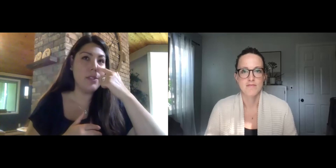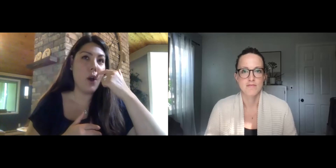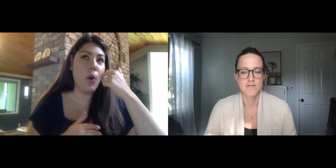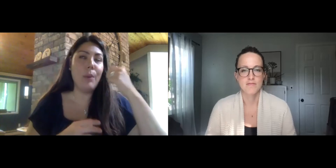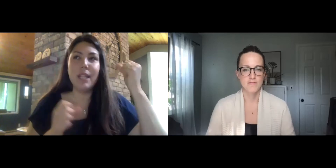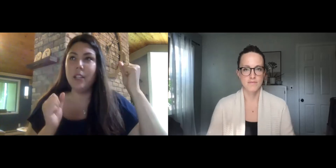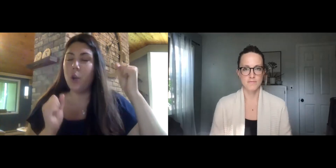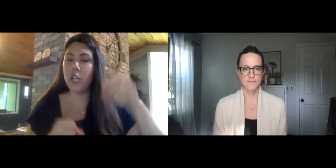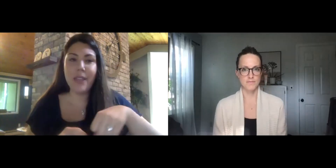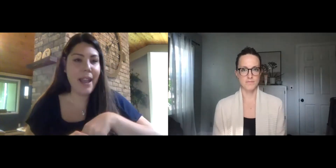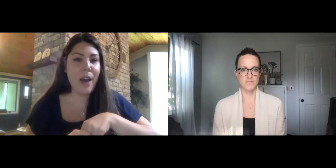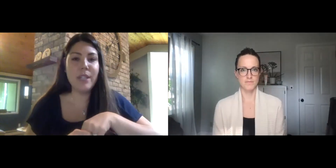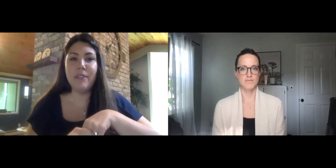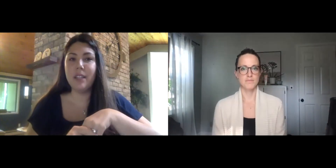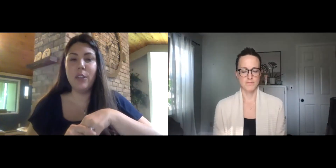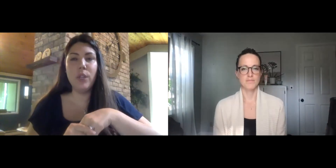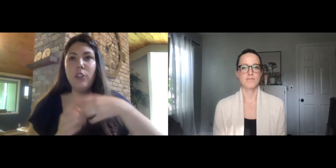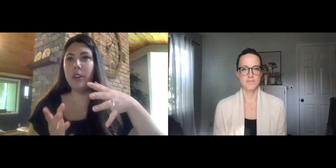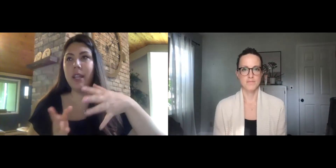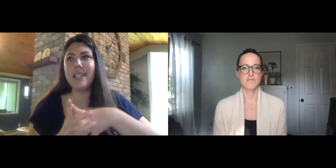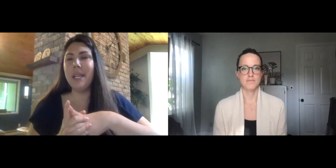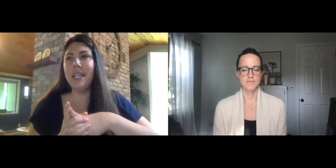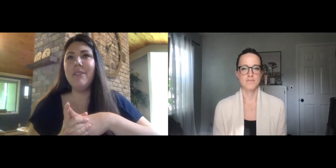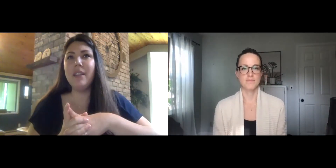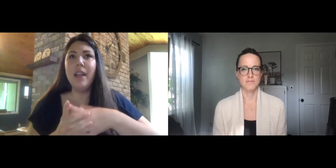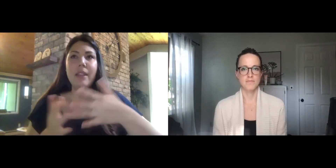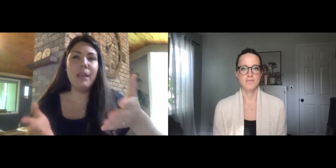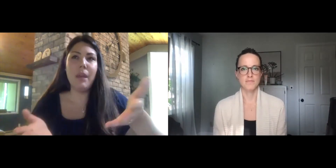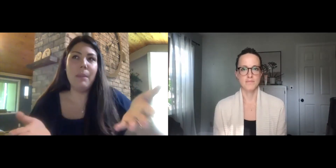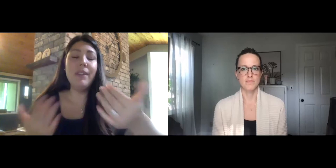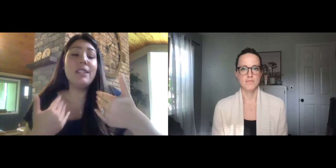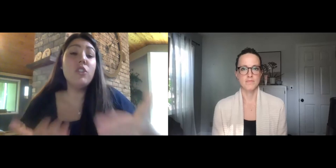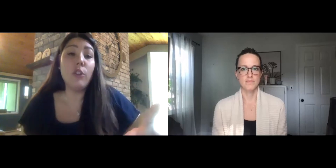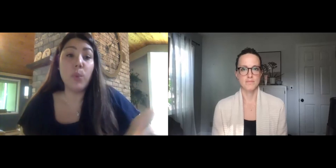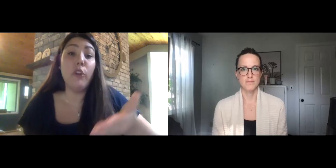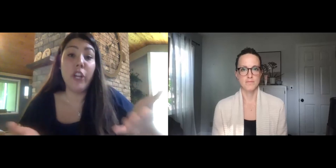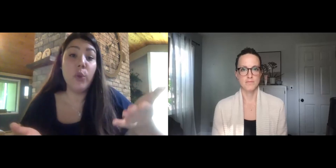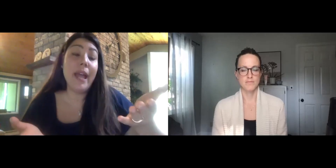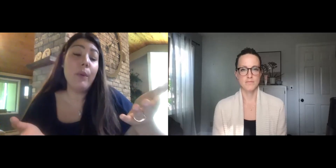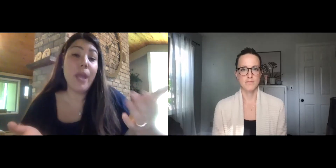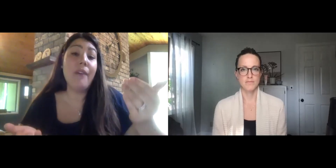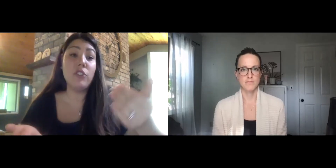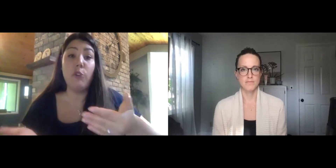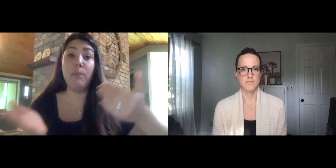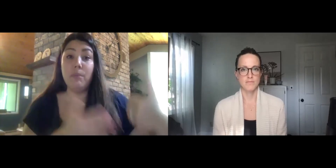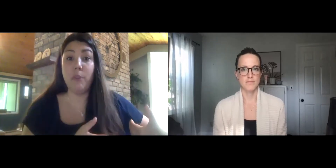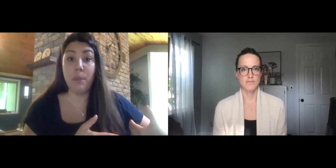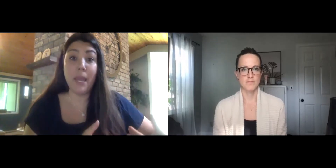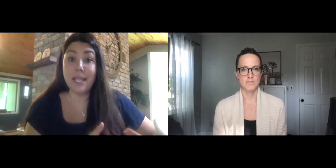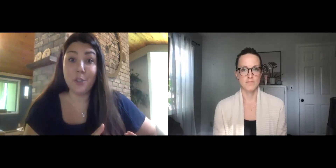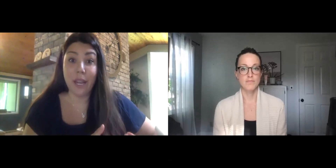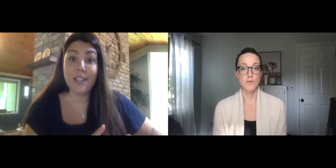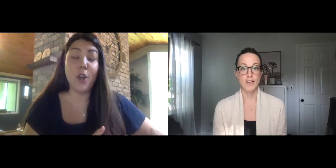And so I would say, go check that out. Definitely. You can learn things. I mean, even as adults, when we're learning a new language, we have to start from